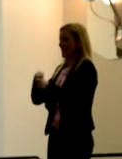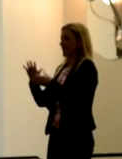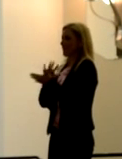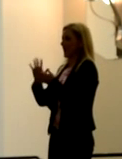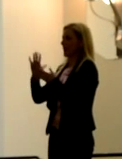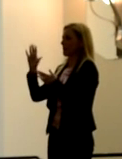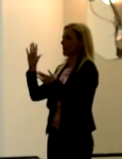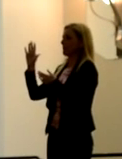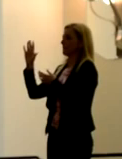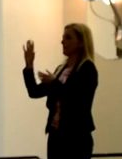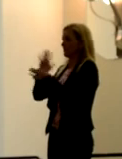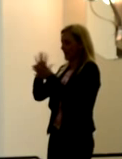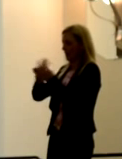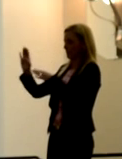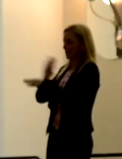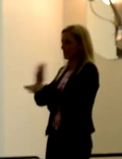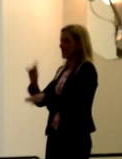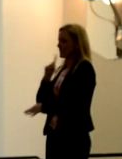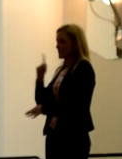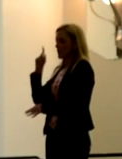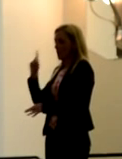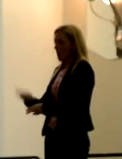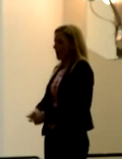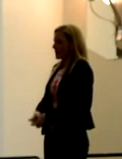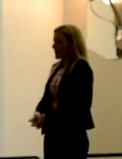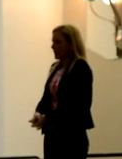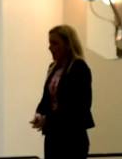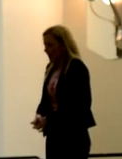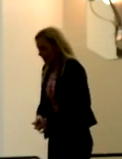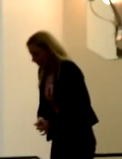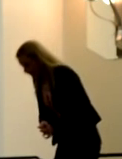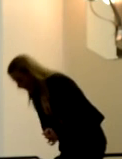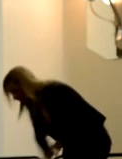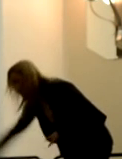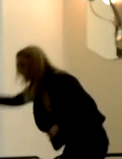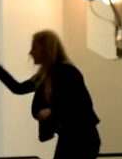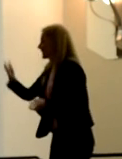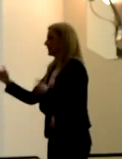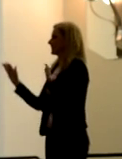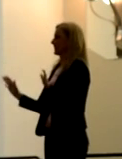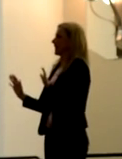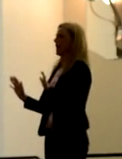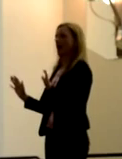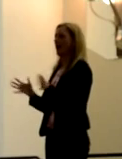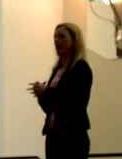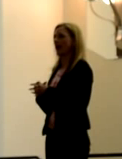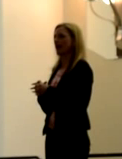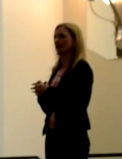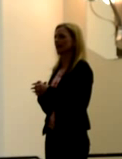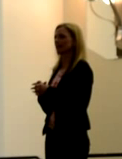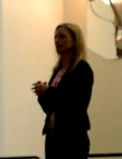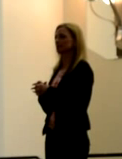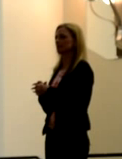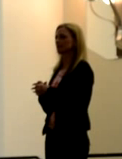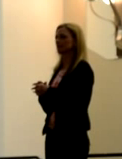Female in the film industry, the film business, is one top